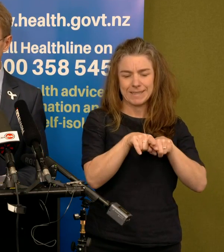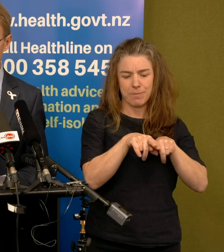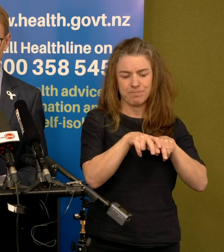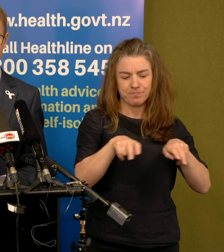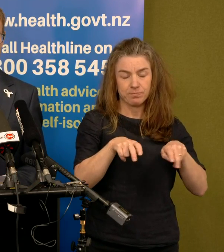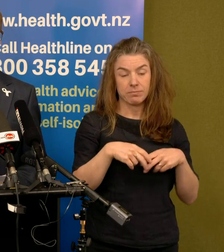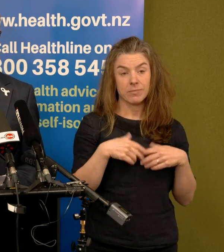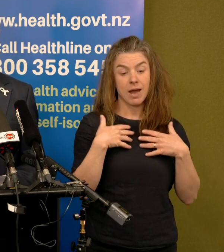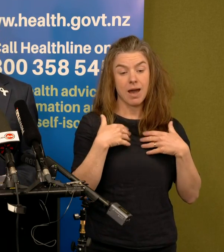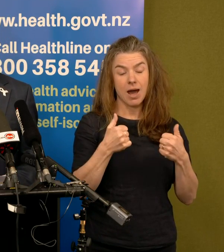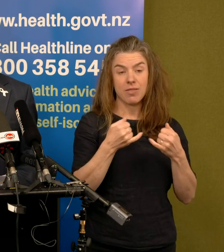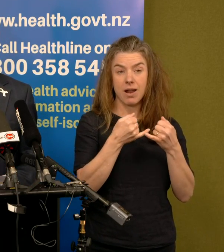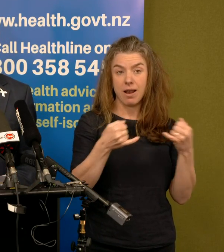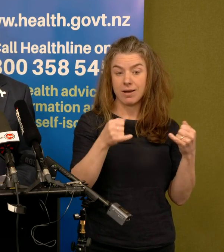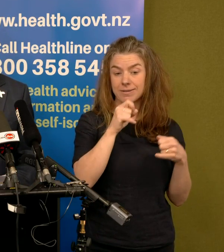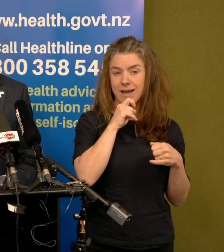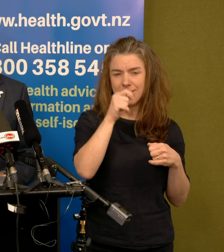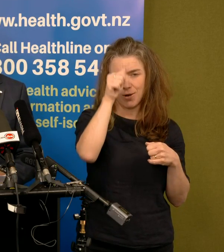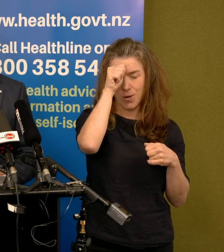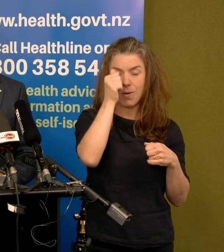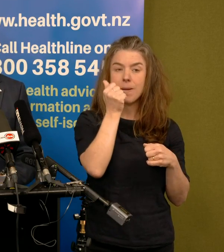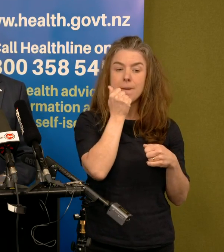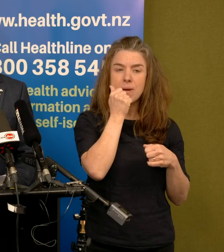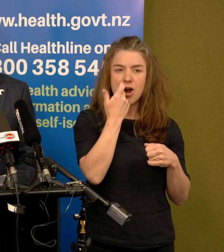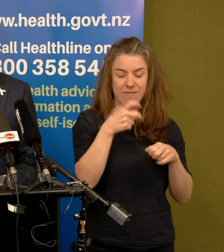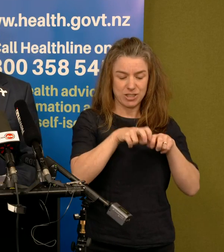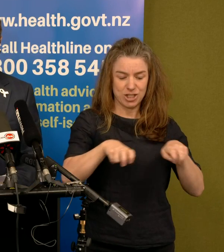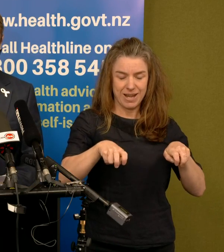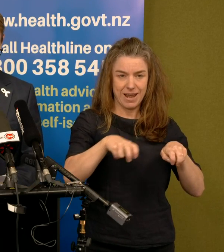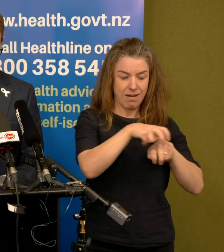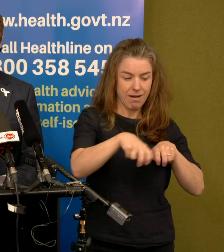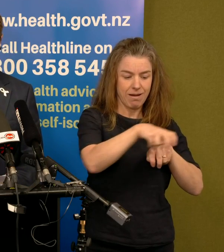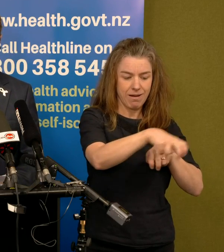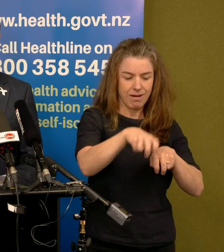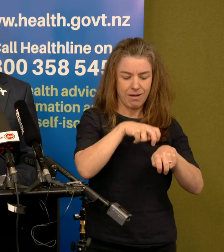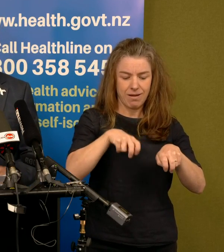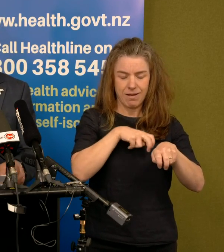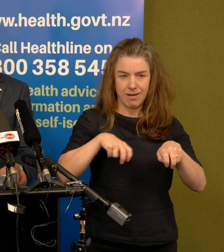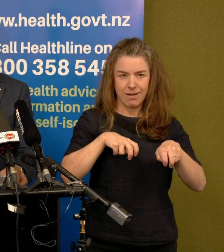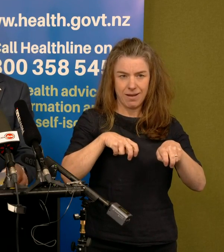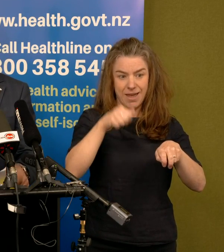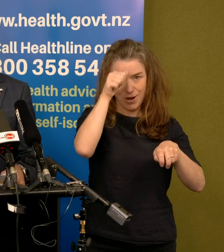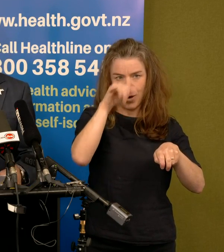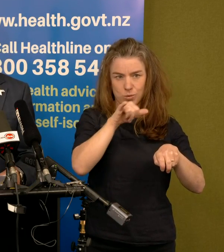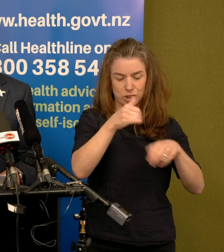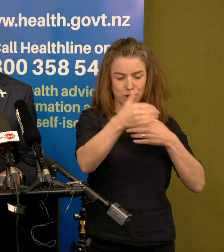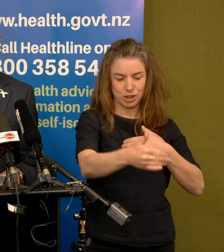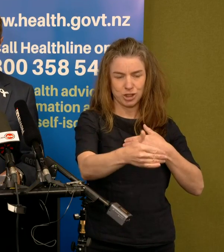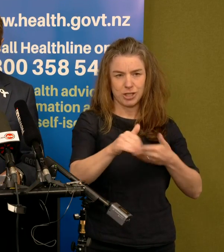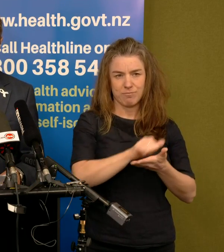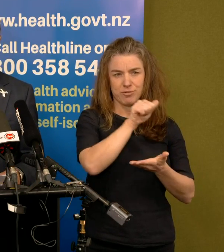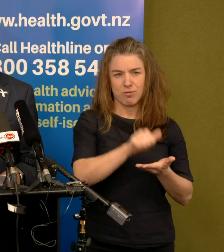seat numbers that these people were sitting in and will be able to advise anyone on the flight whether they are considered a